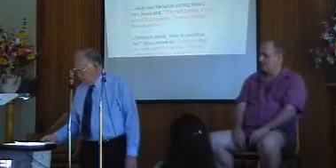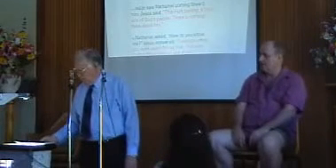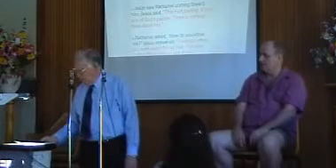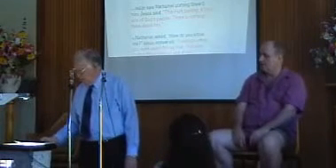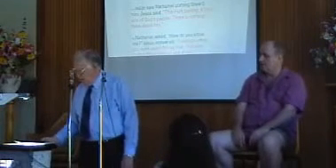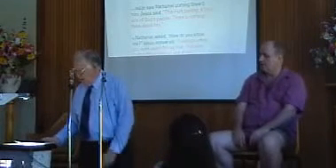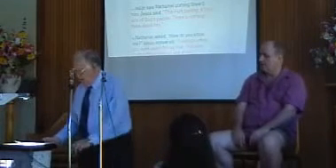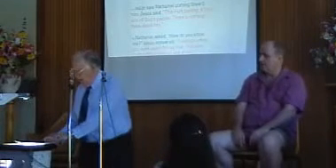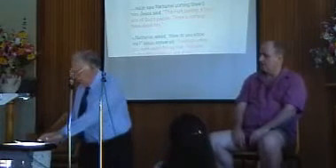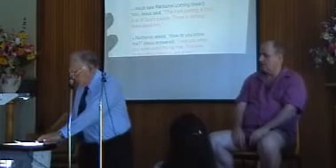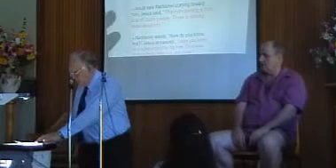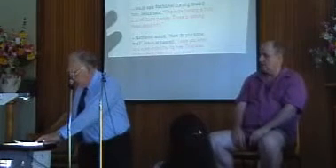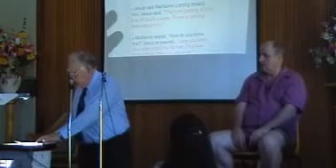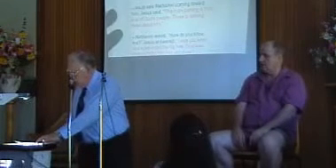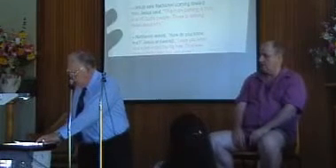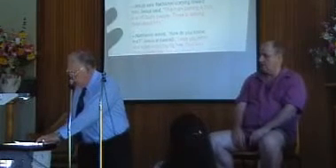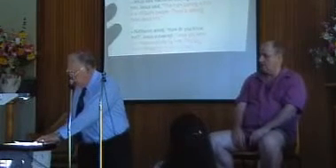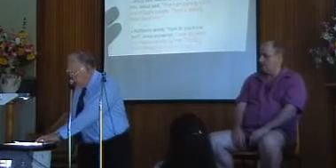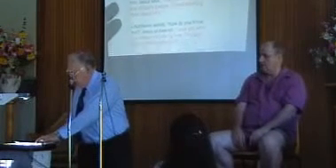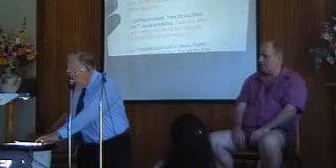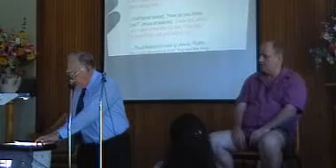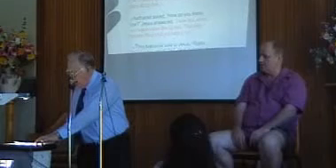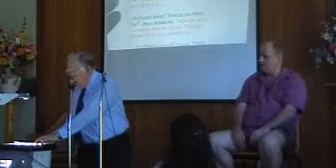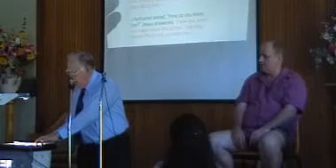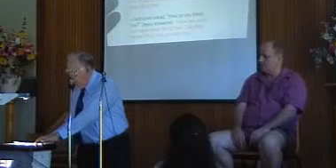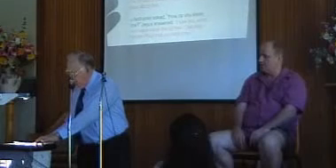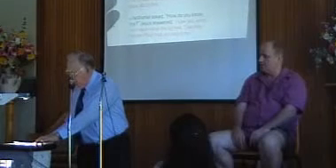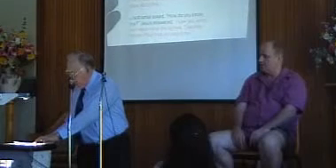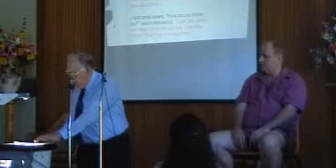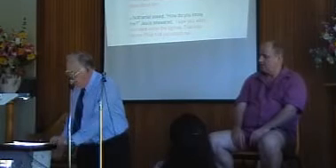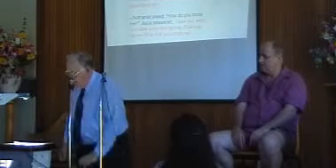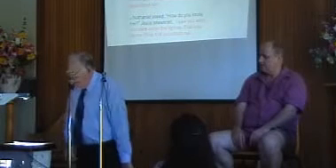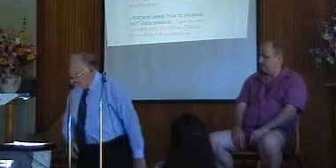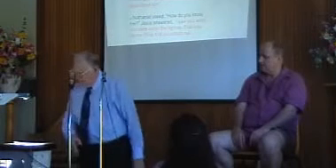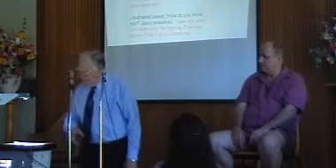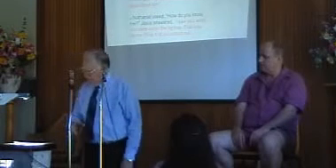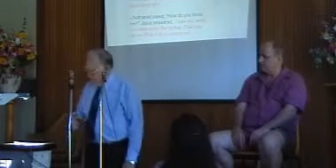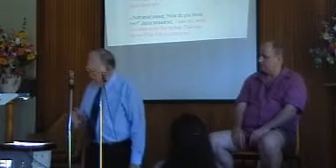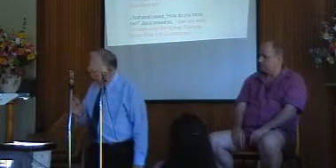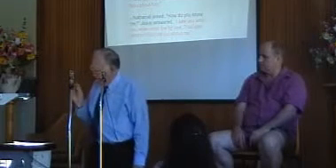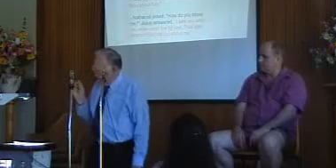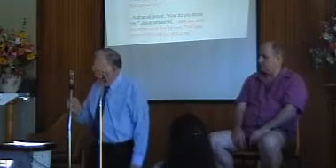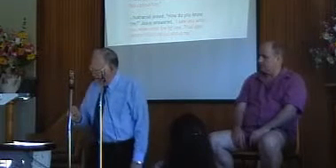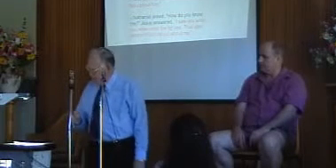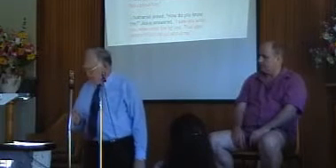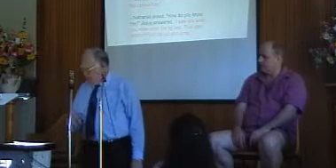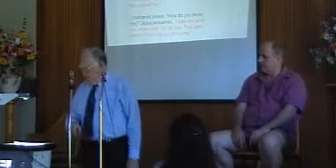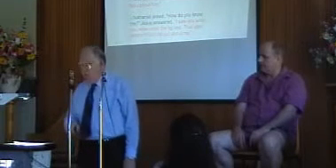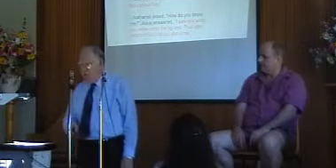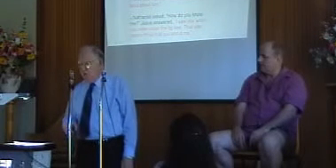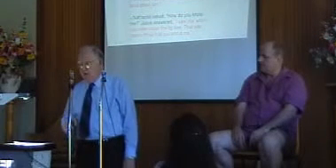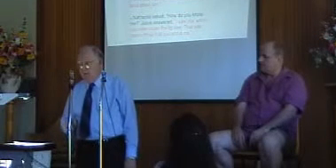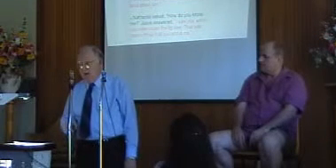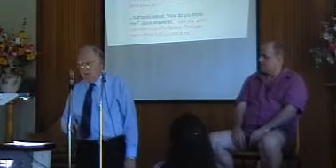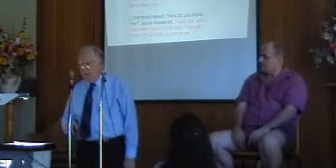Jesus answered, "I saw you when you were under the fig tree. That was before Philip